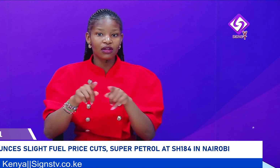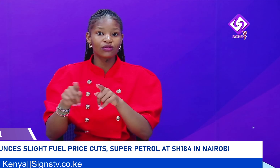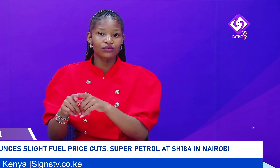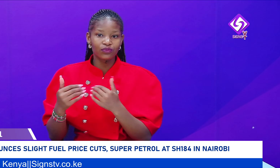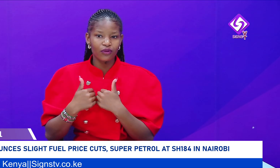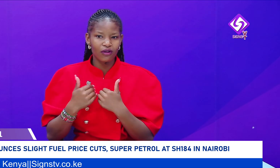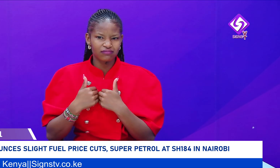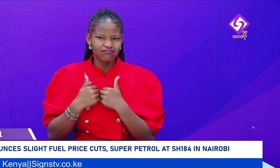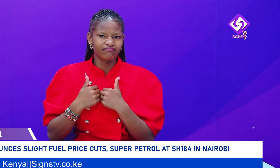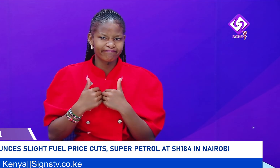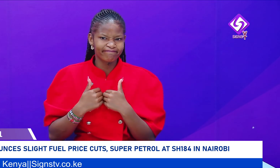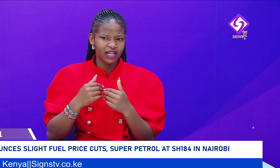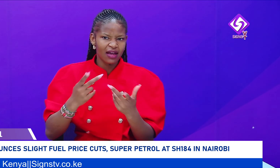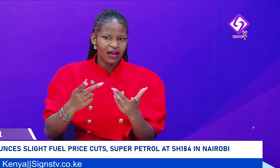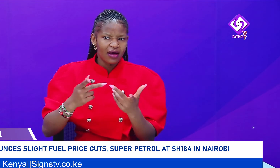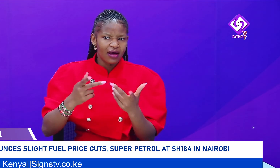down to the previous